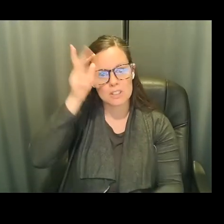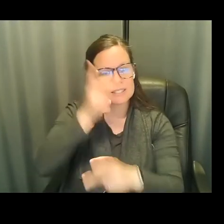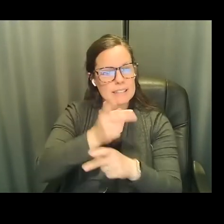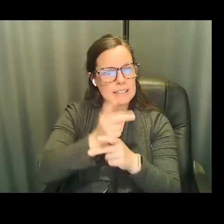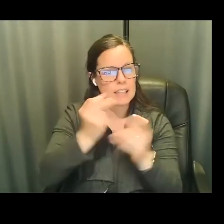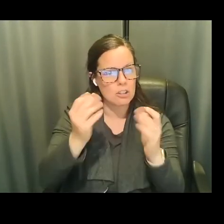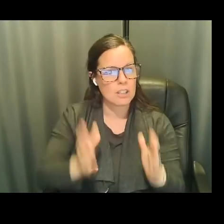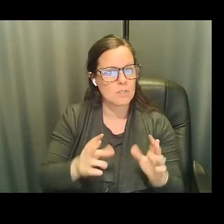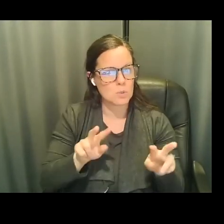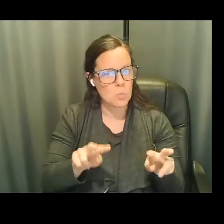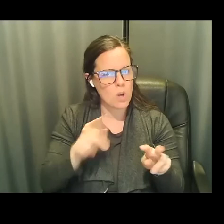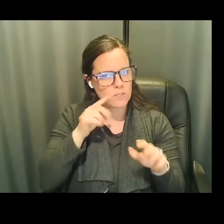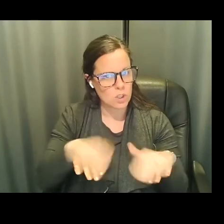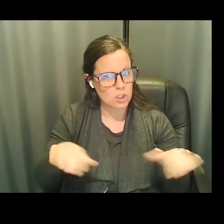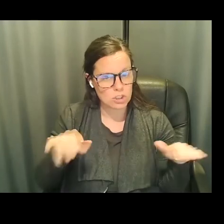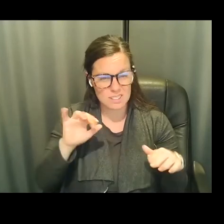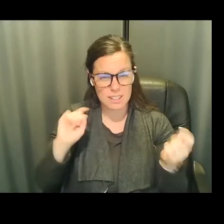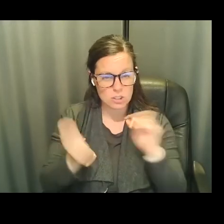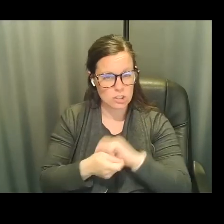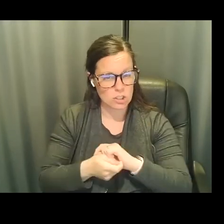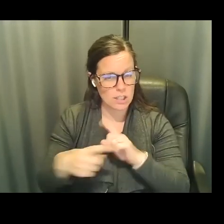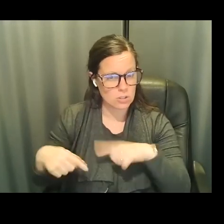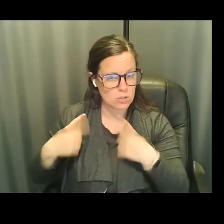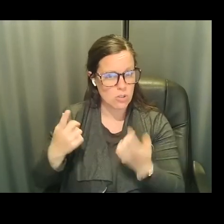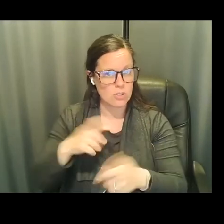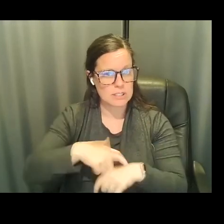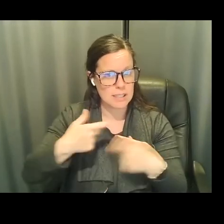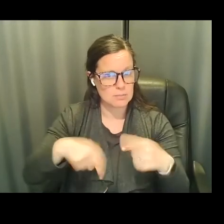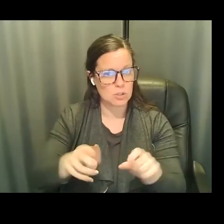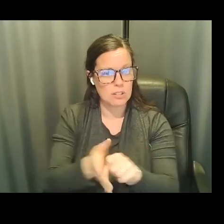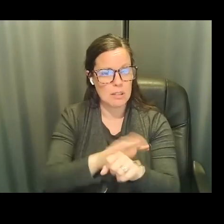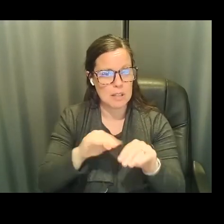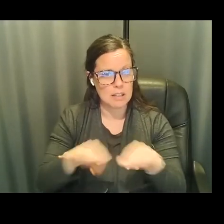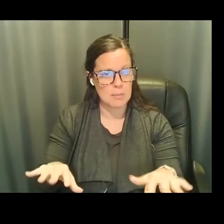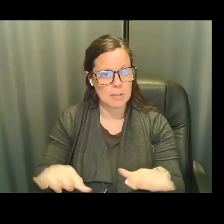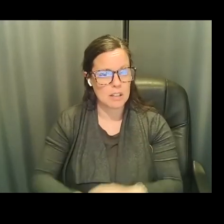in children, and has that changed over time during the pandemic?